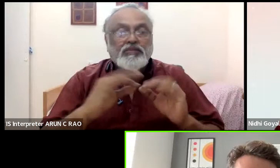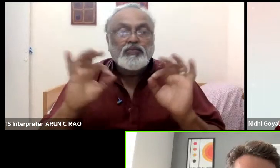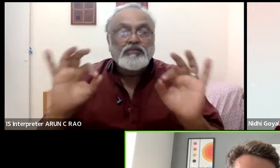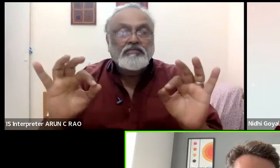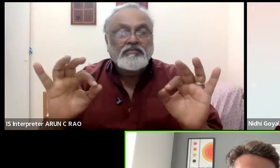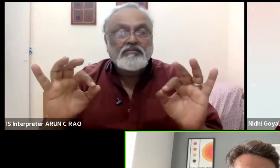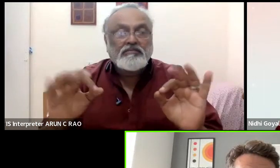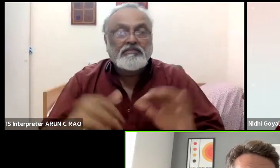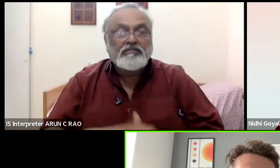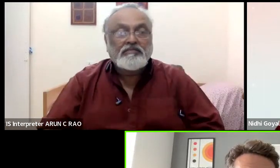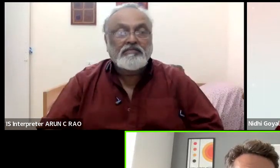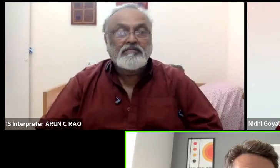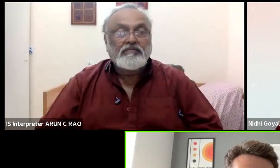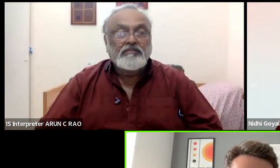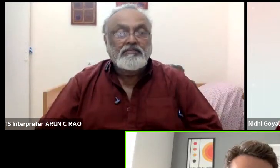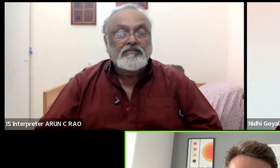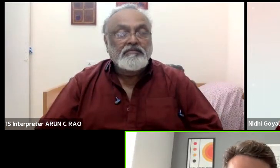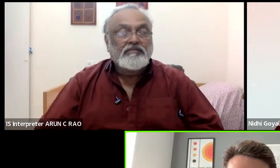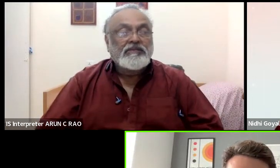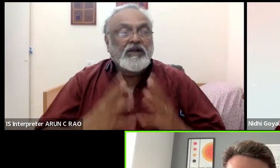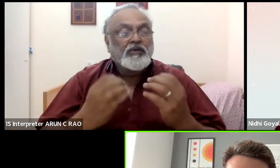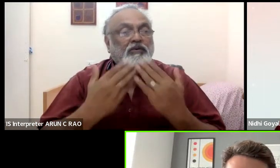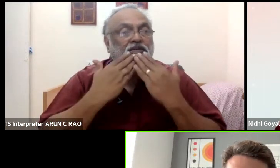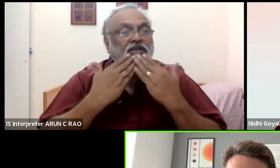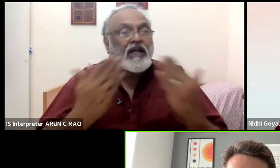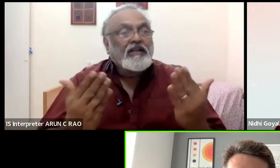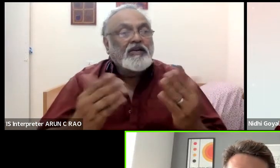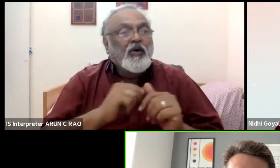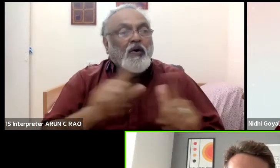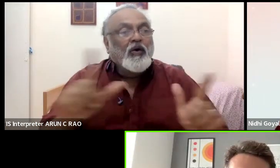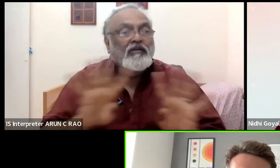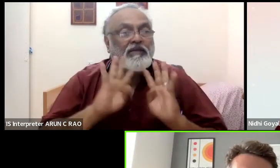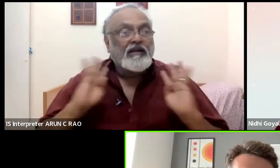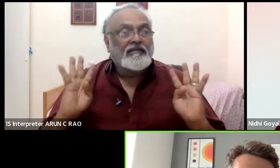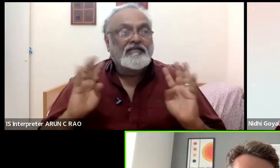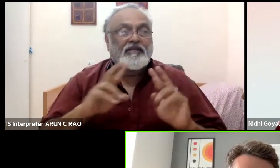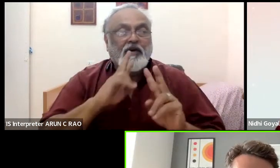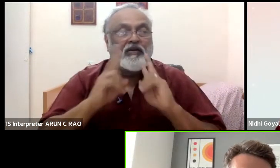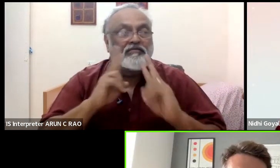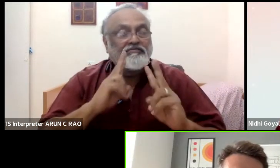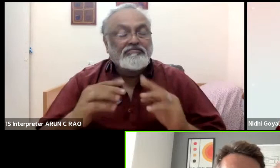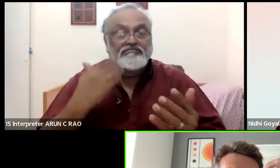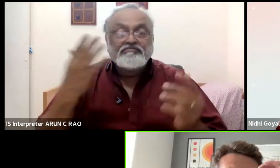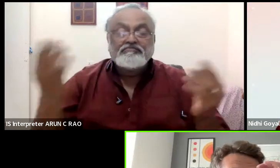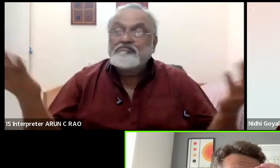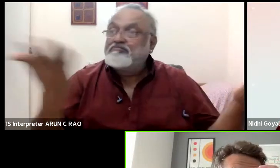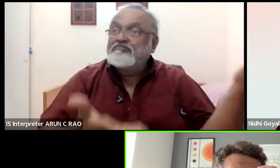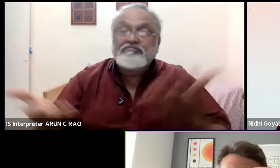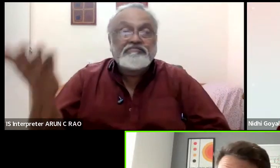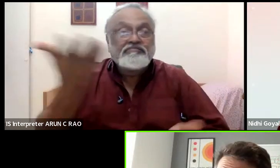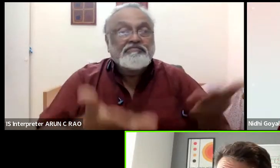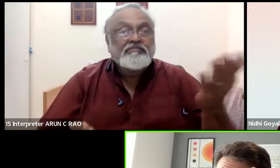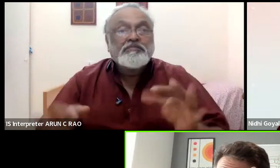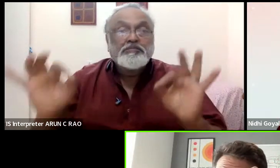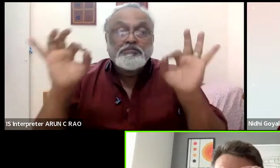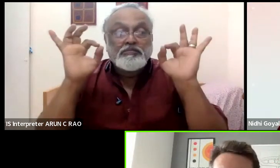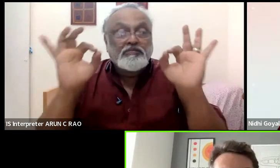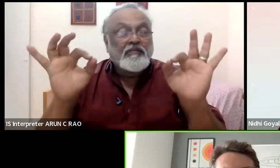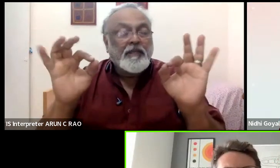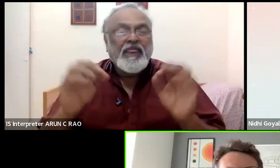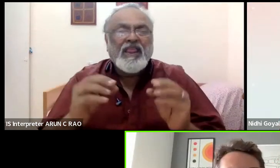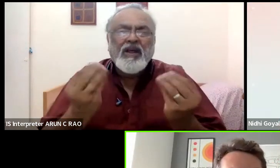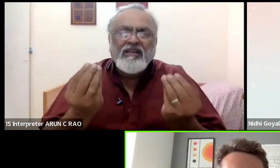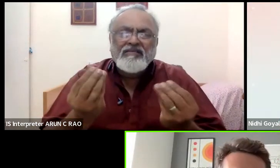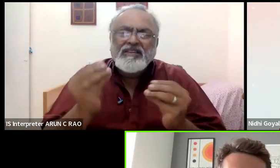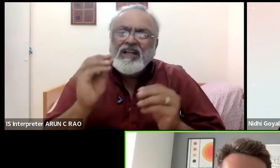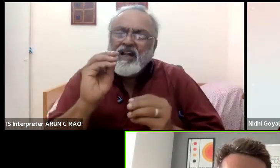and just thank all of our panelists for their contributions. We've now got some time